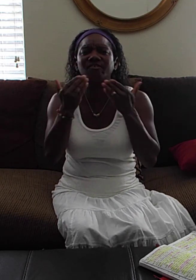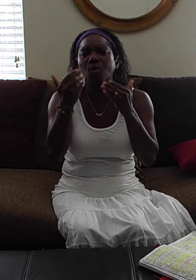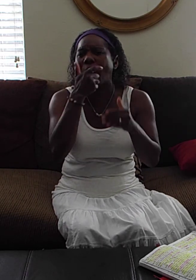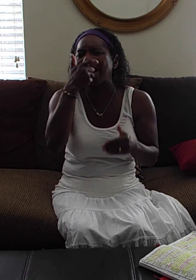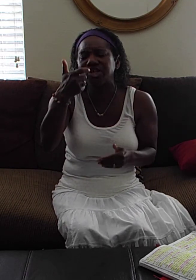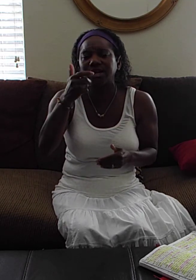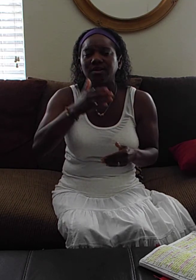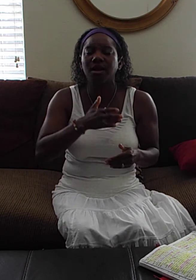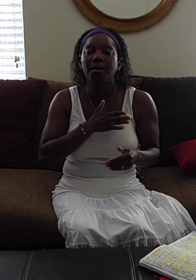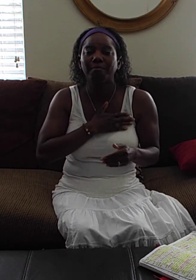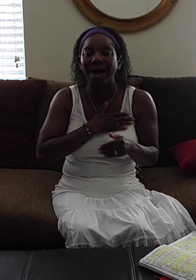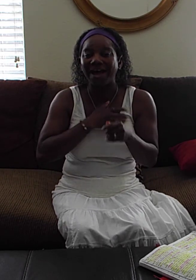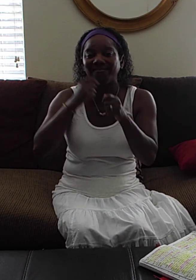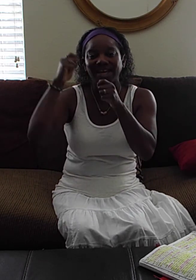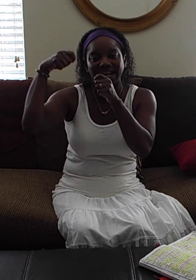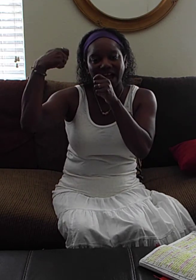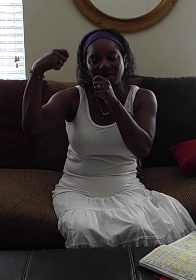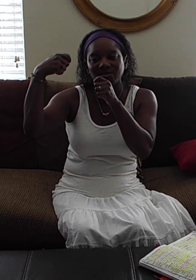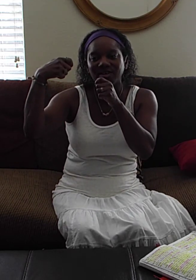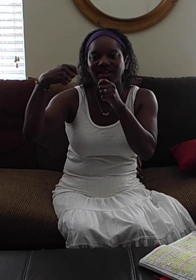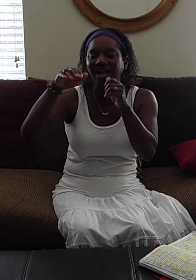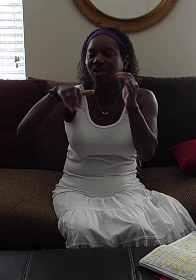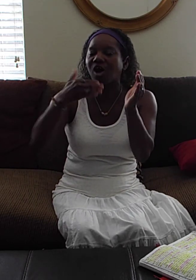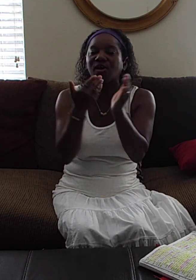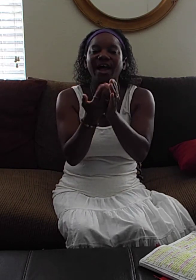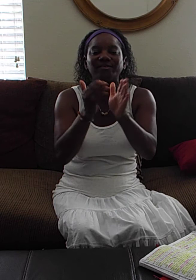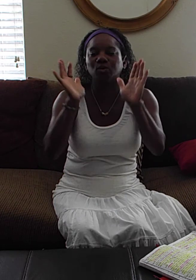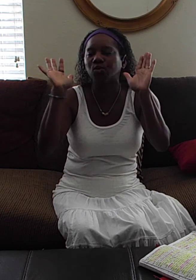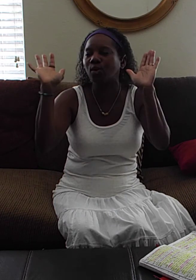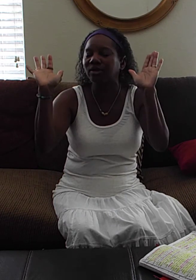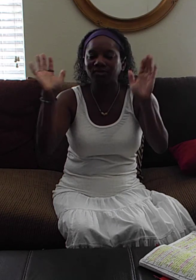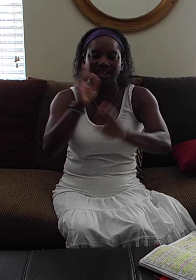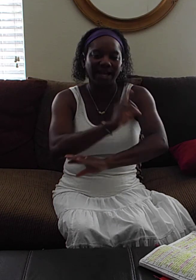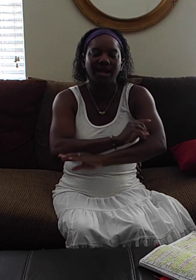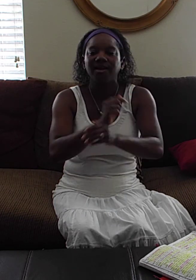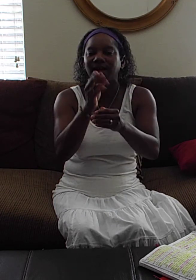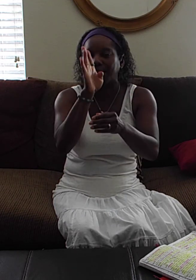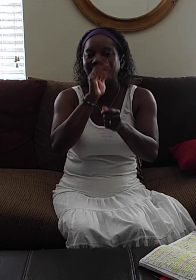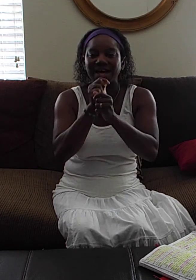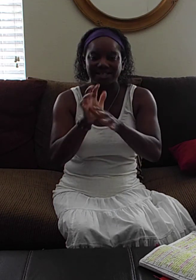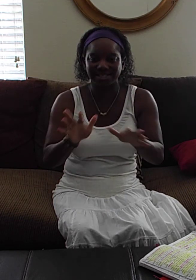watching my video. And all have a wonderful day. God bless.